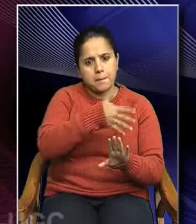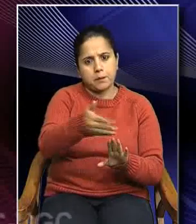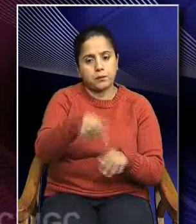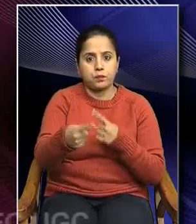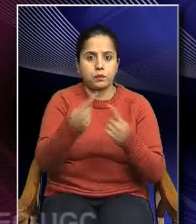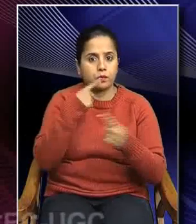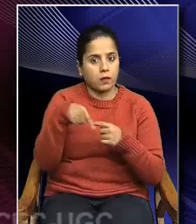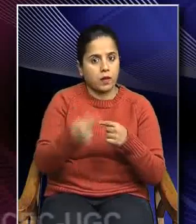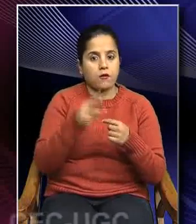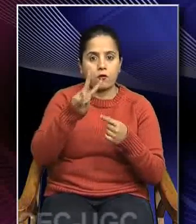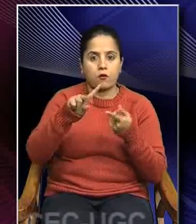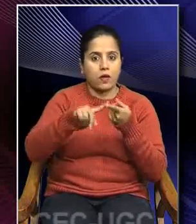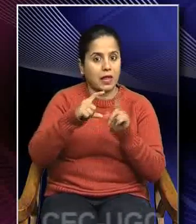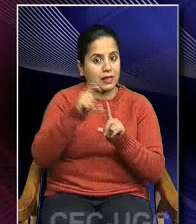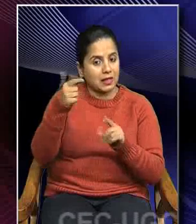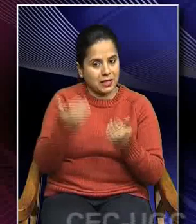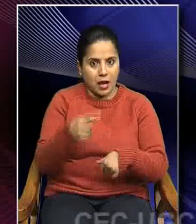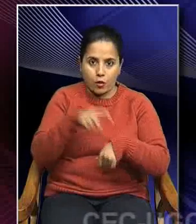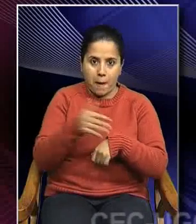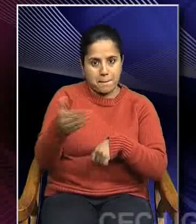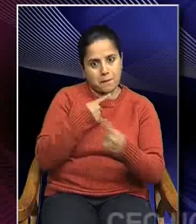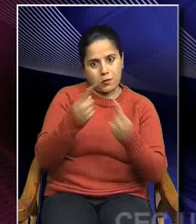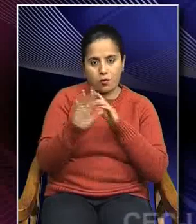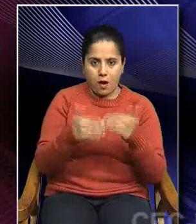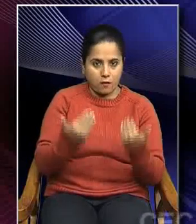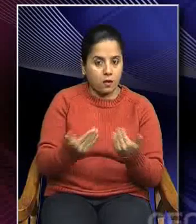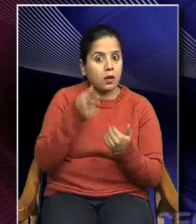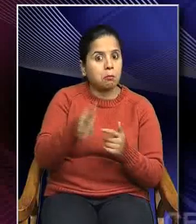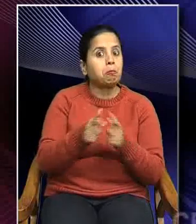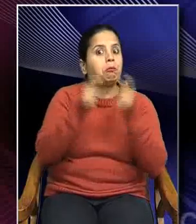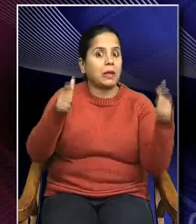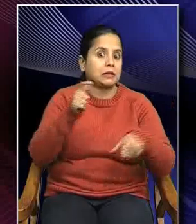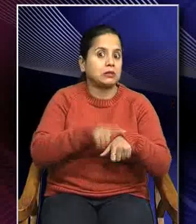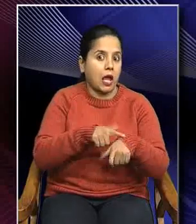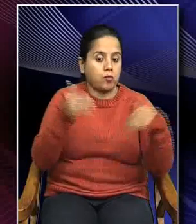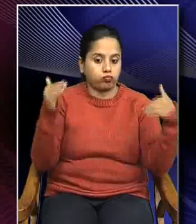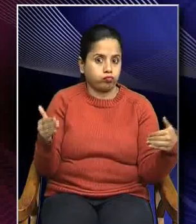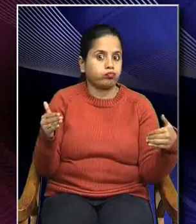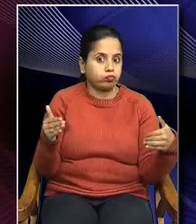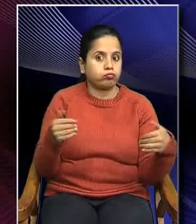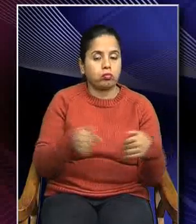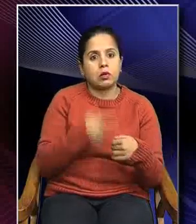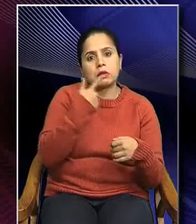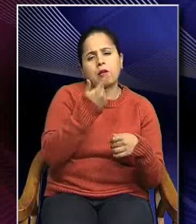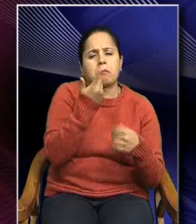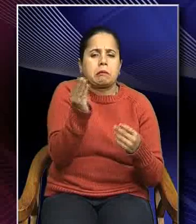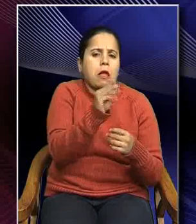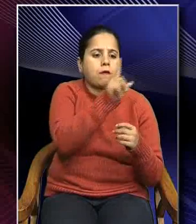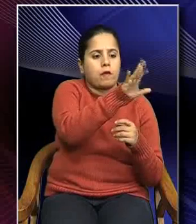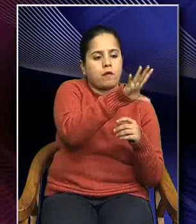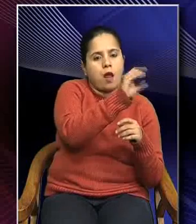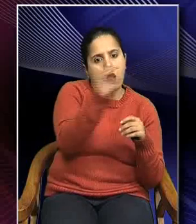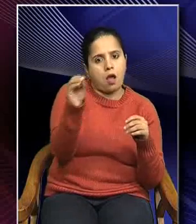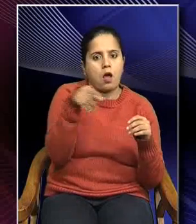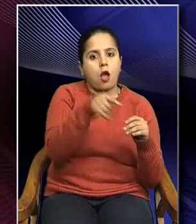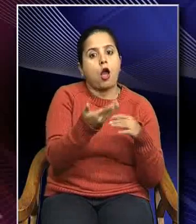talking of the Vedic period, of course we are talking of a very big timeline, say from 1500